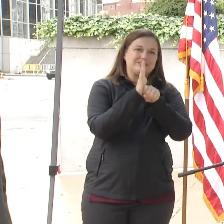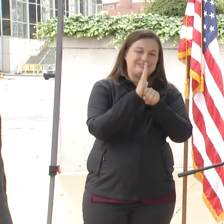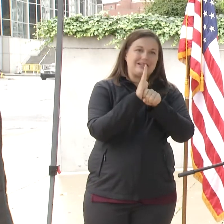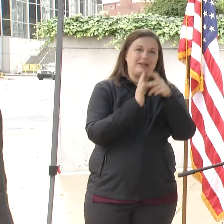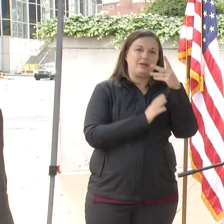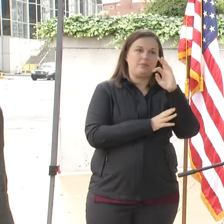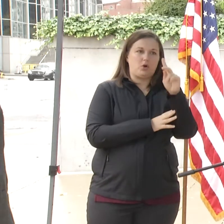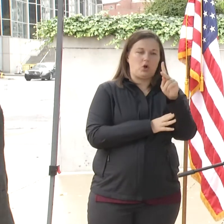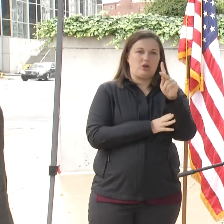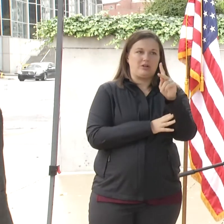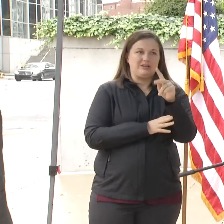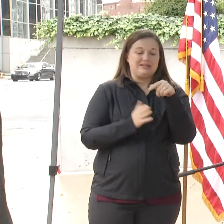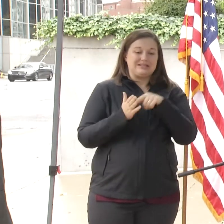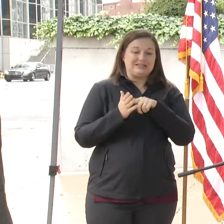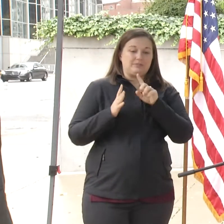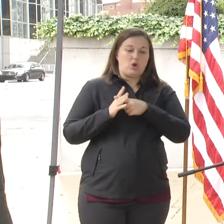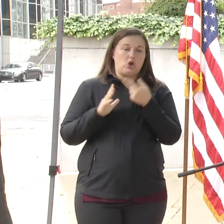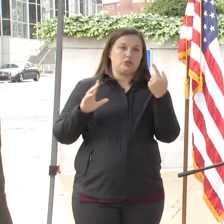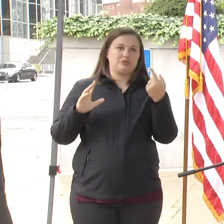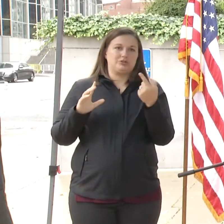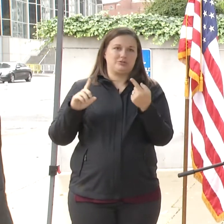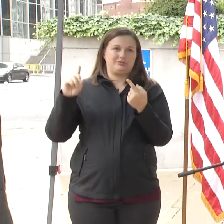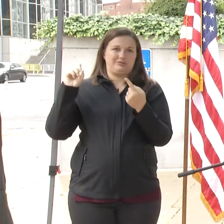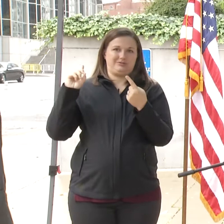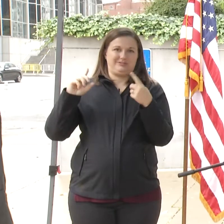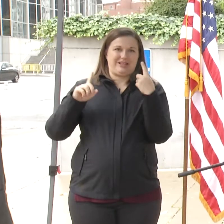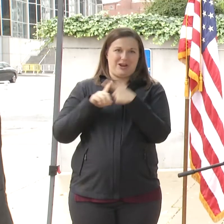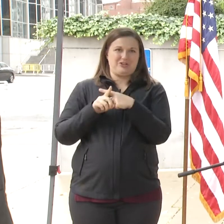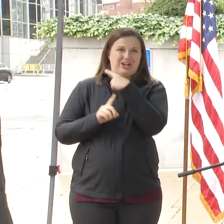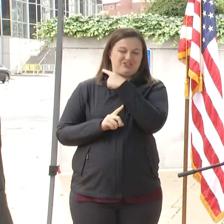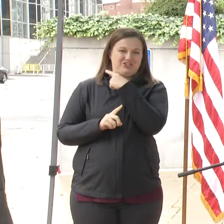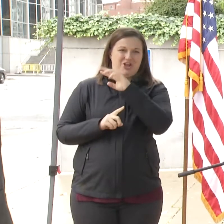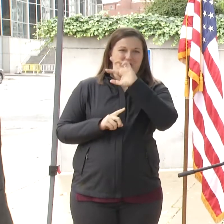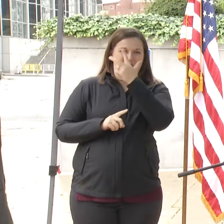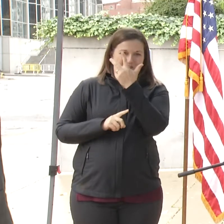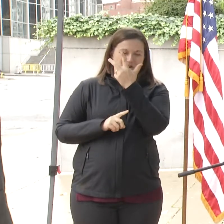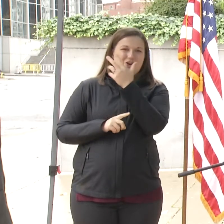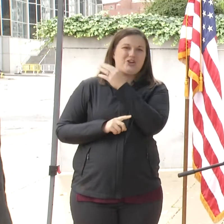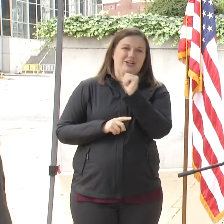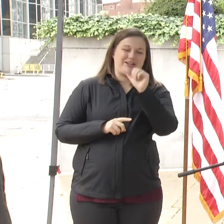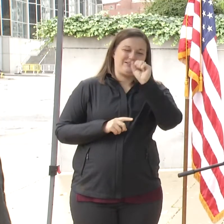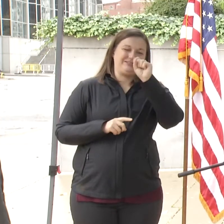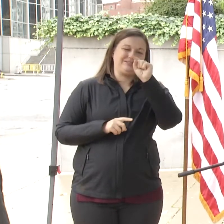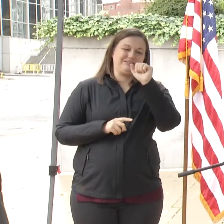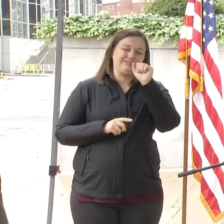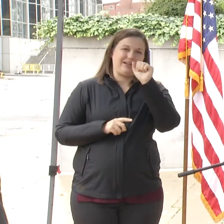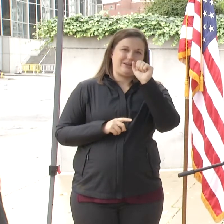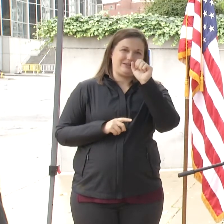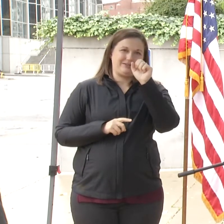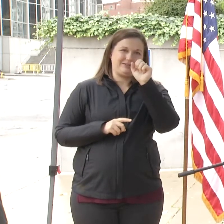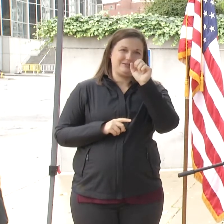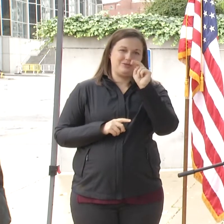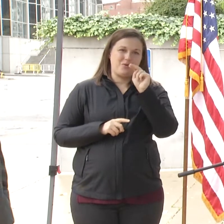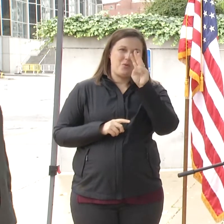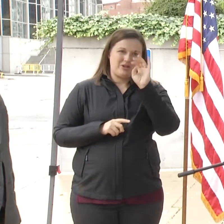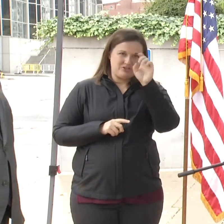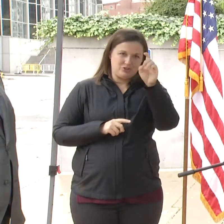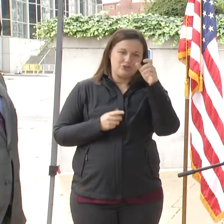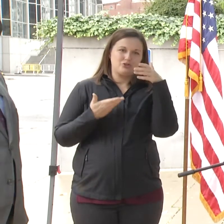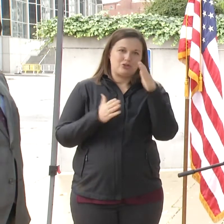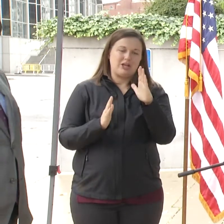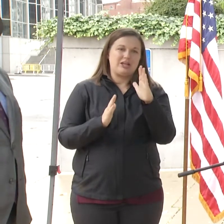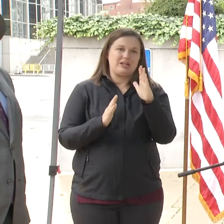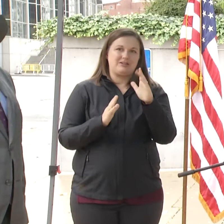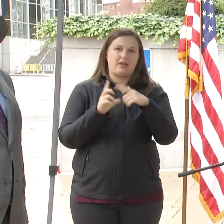This phase begins at the intersection. I'm looking at the intersection of 3rd Avenue and Stanwix Street, and